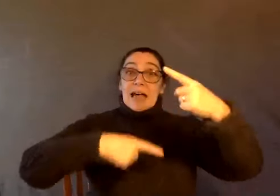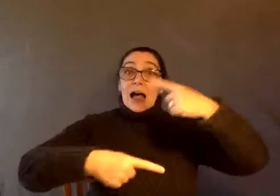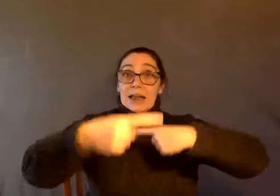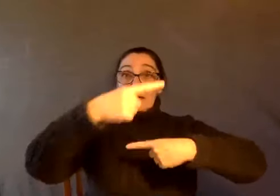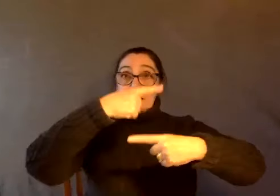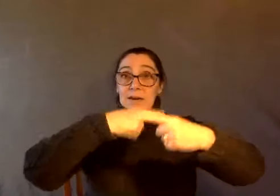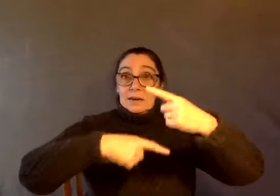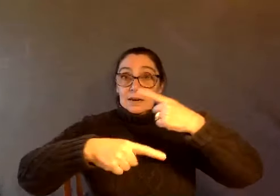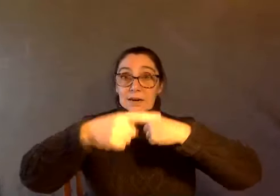sign,